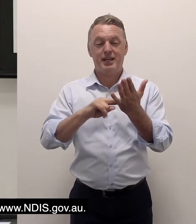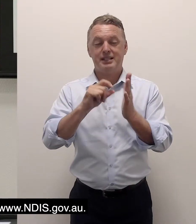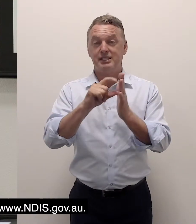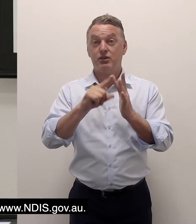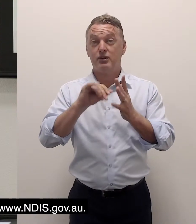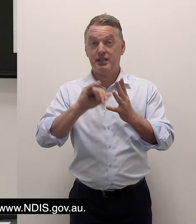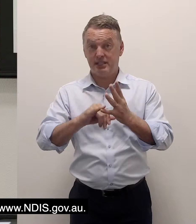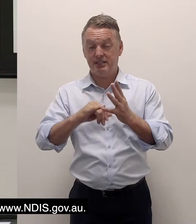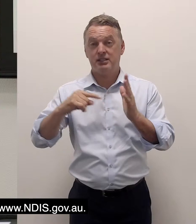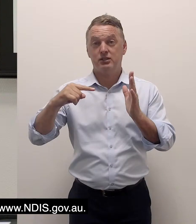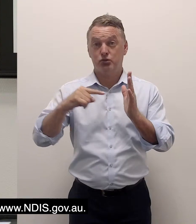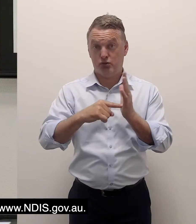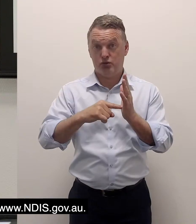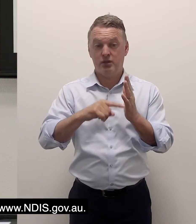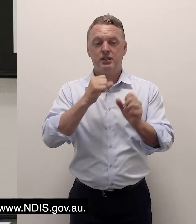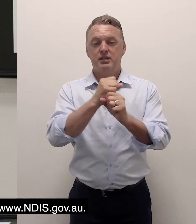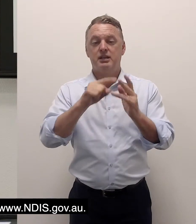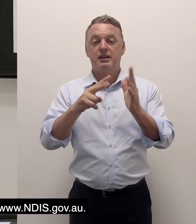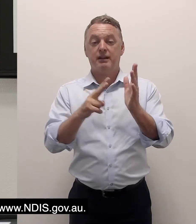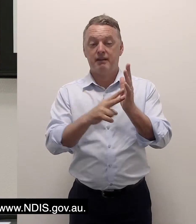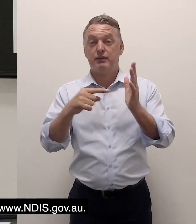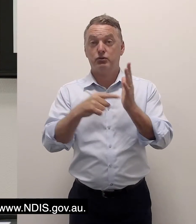The NDIS website is